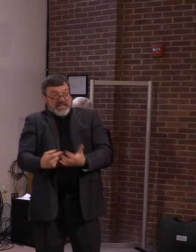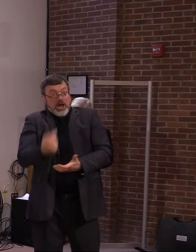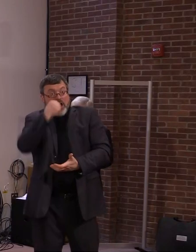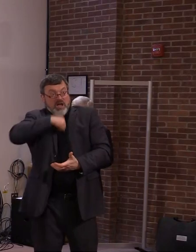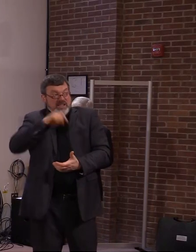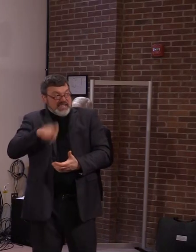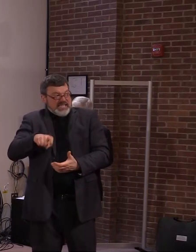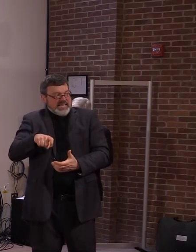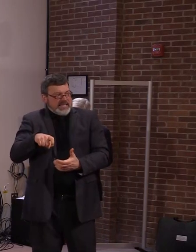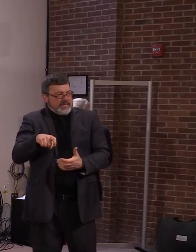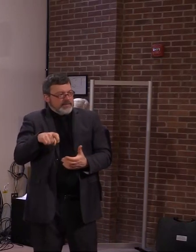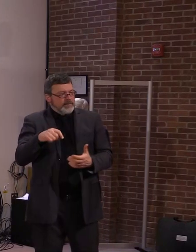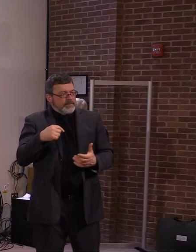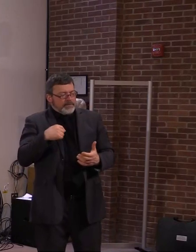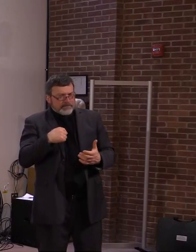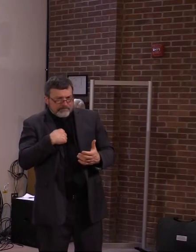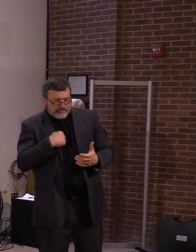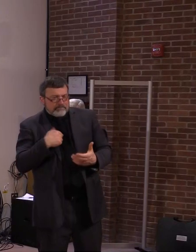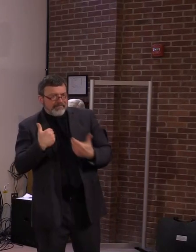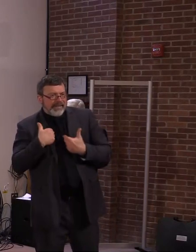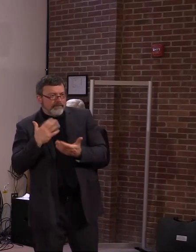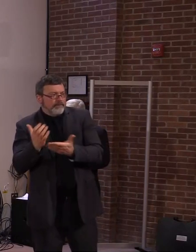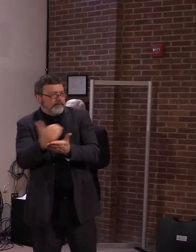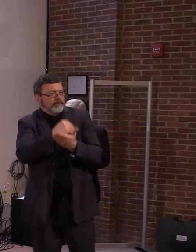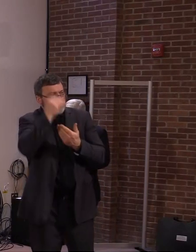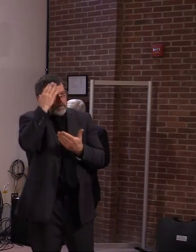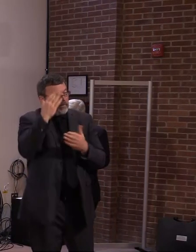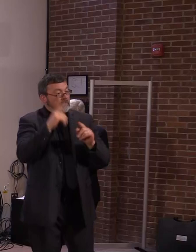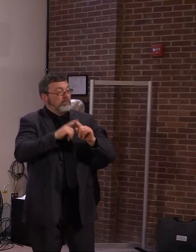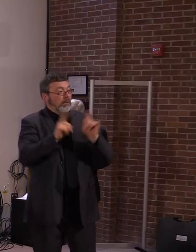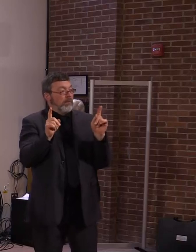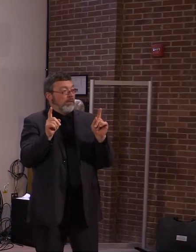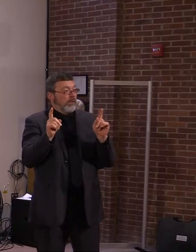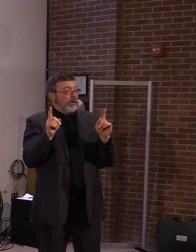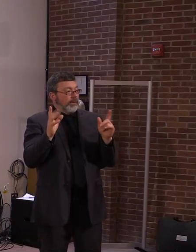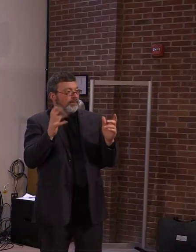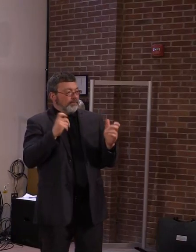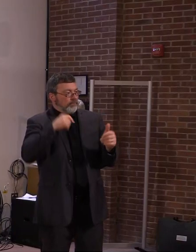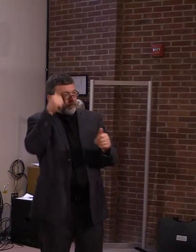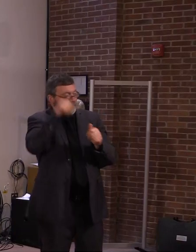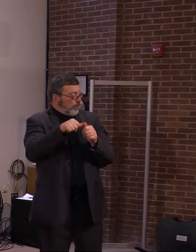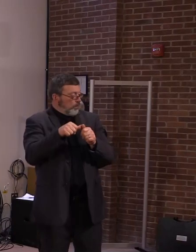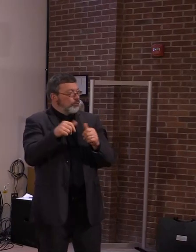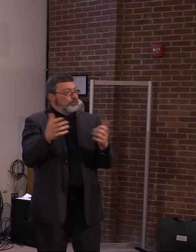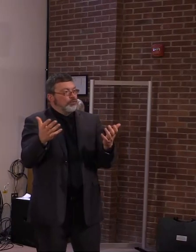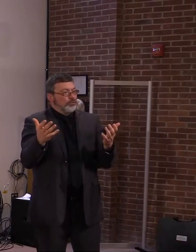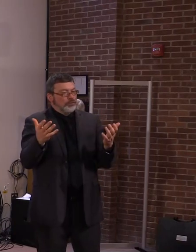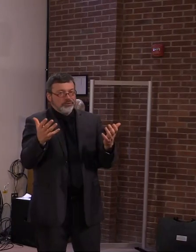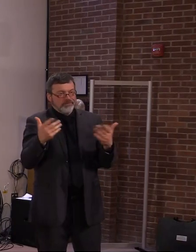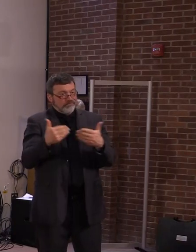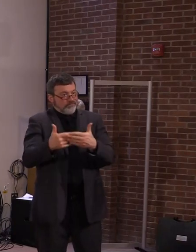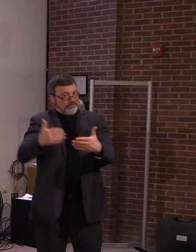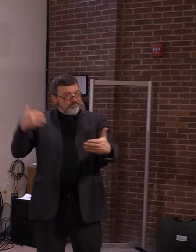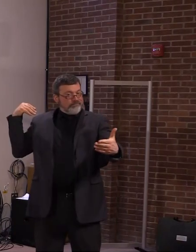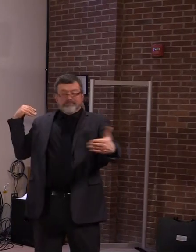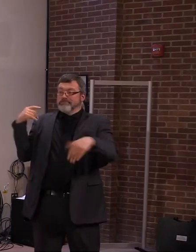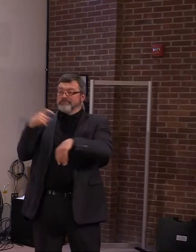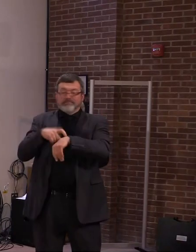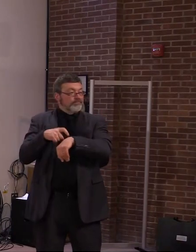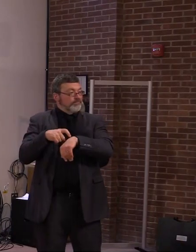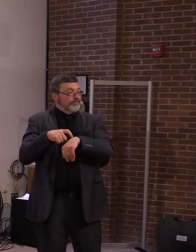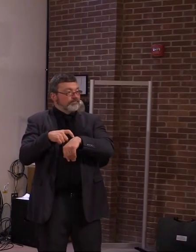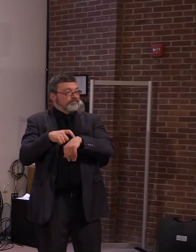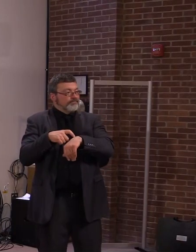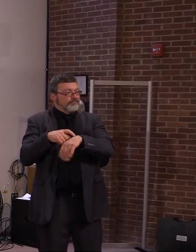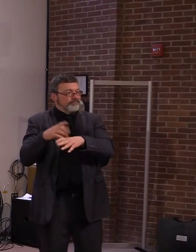data as well. But again, it could be, we remember at one point in time, I think we talked about this because we went up and